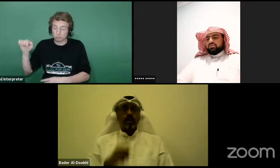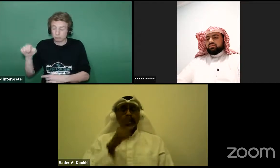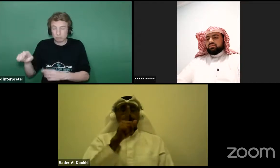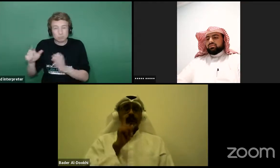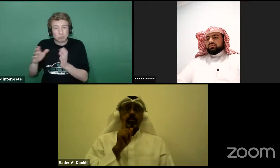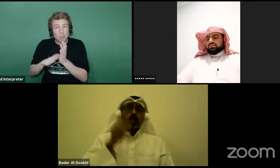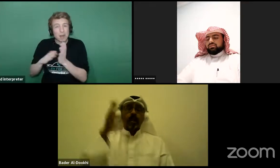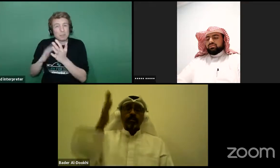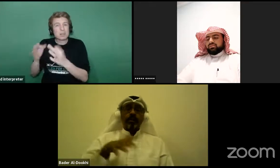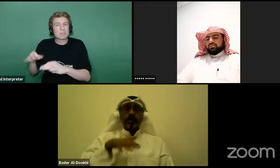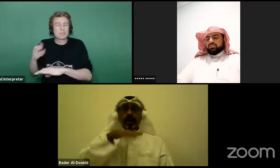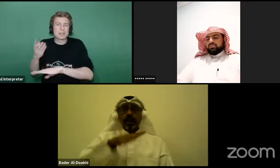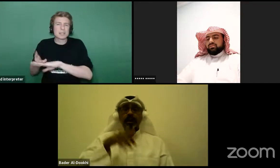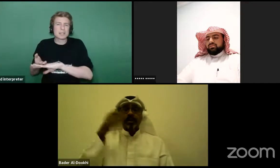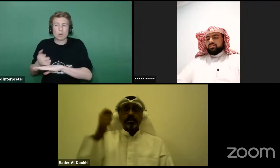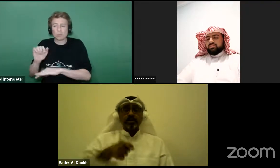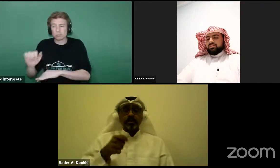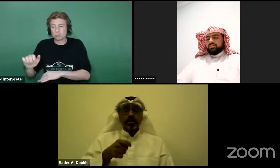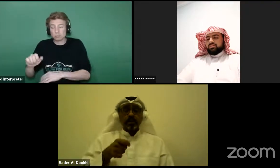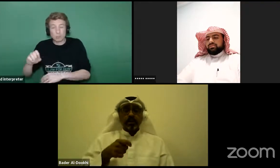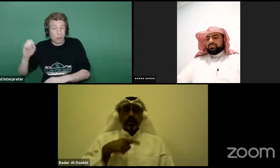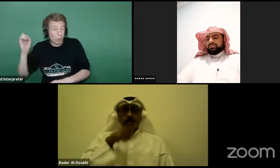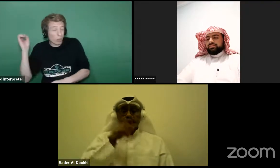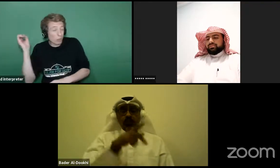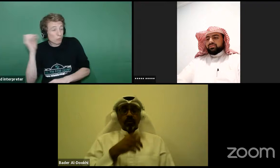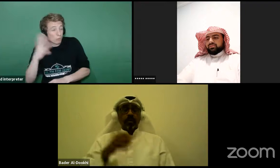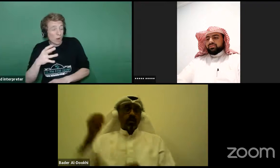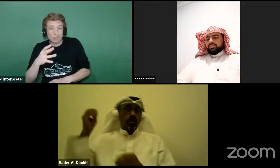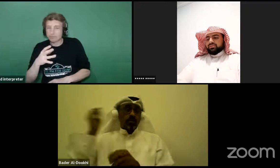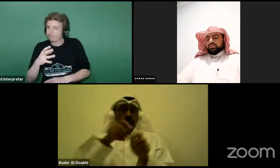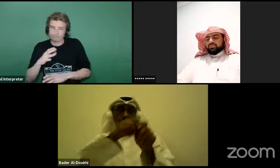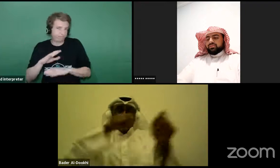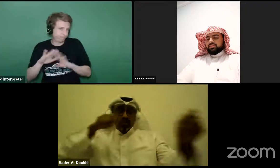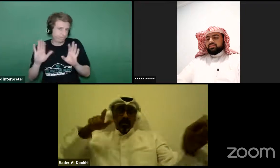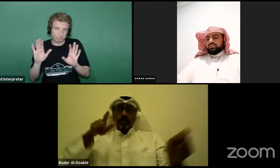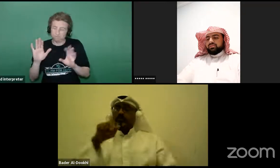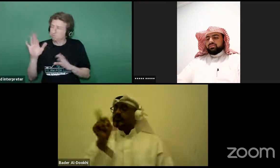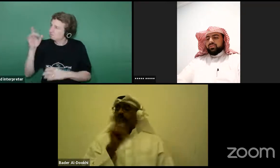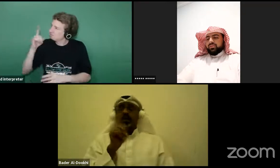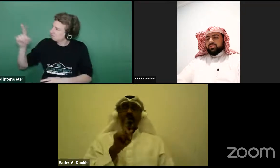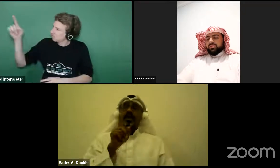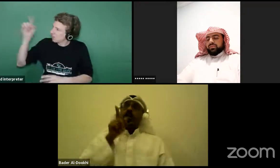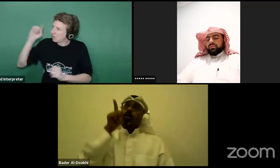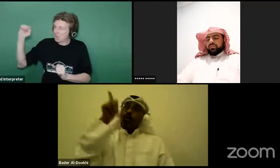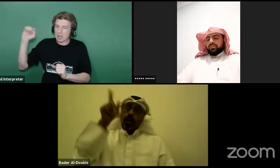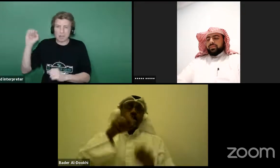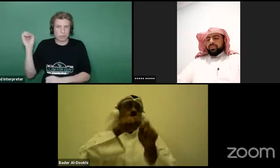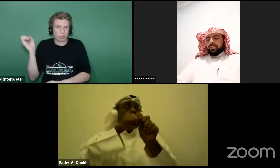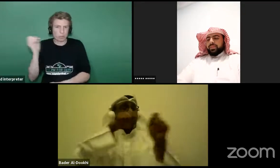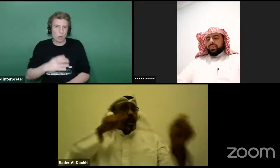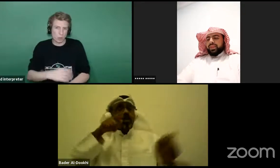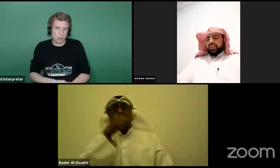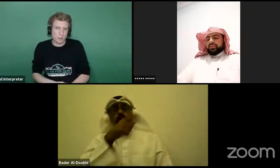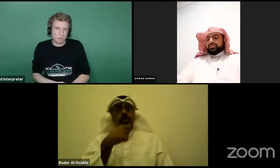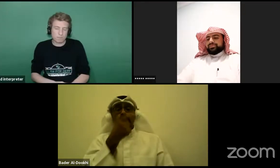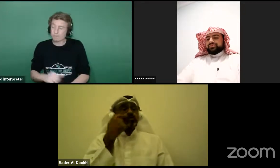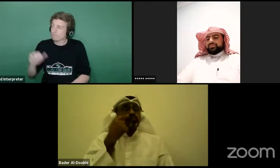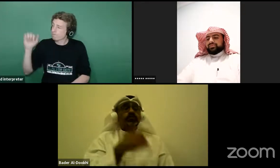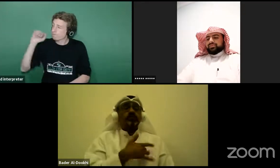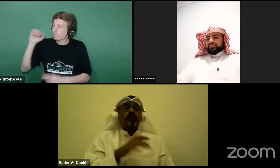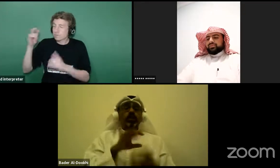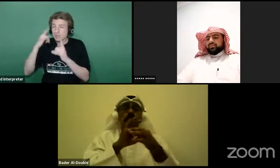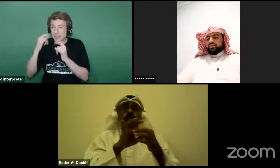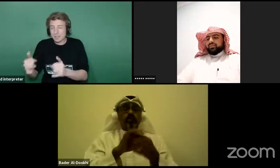upon him, threw not when you did throw, but Allah threw, that he might test the believers by a fair trial from